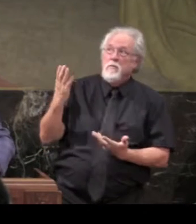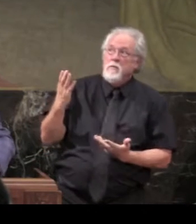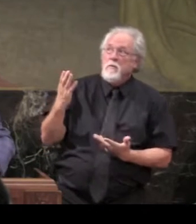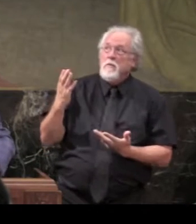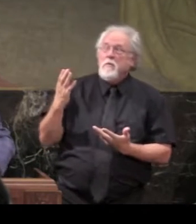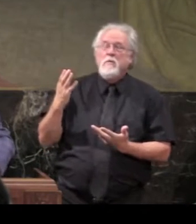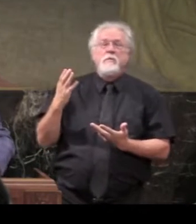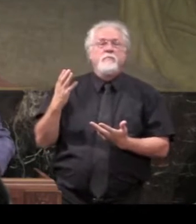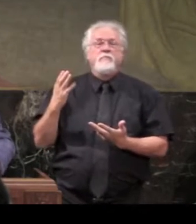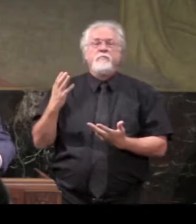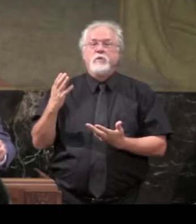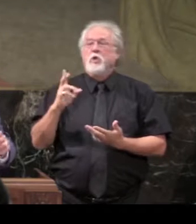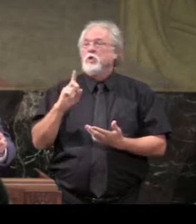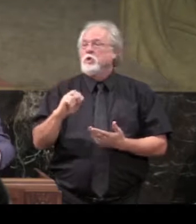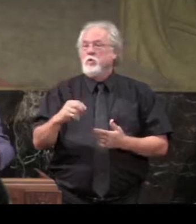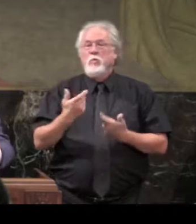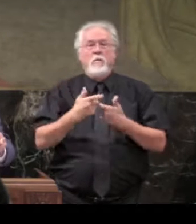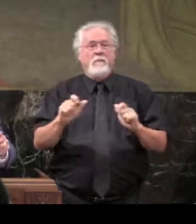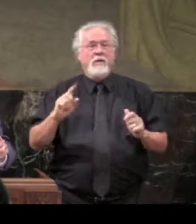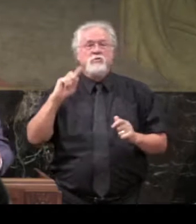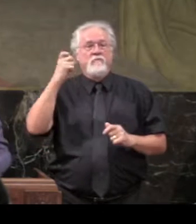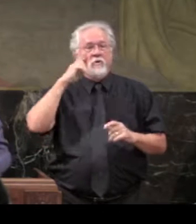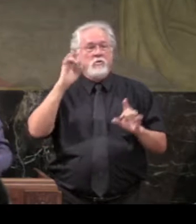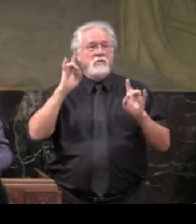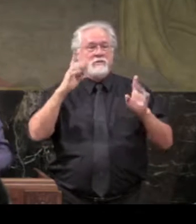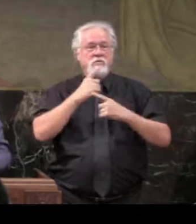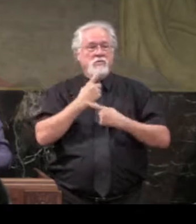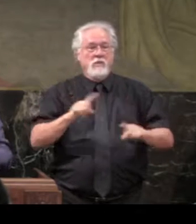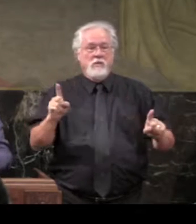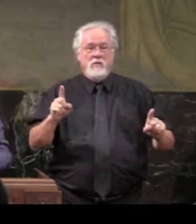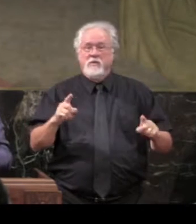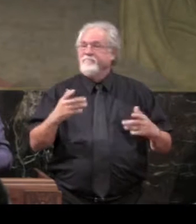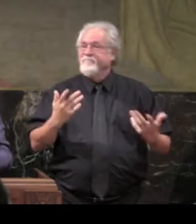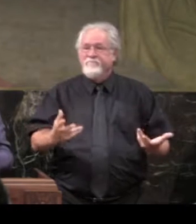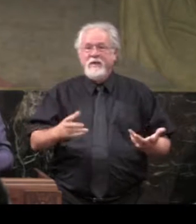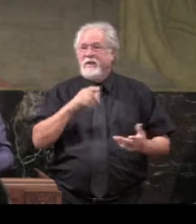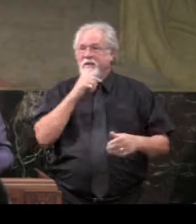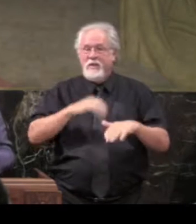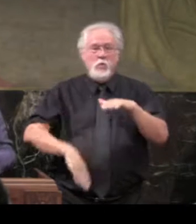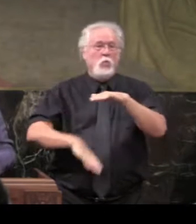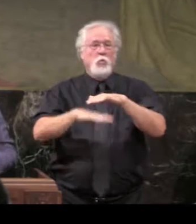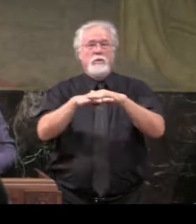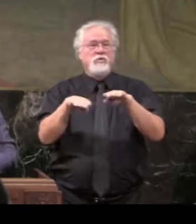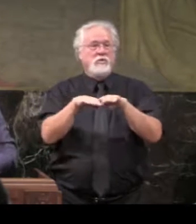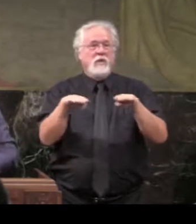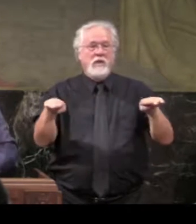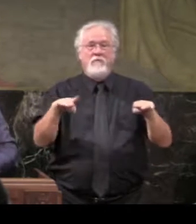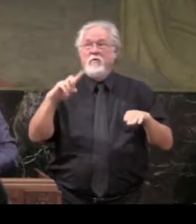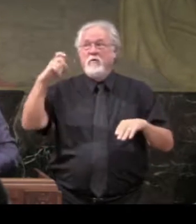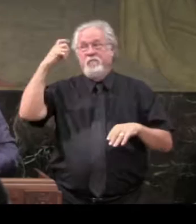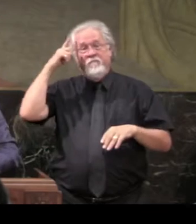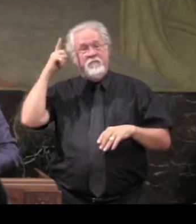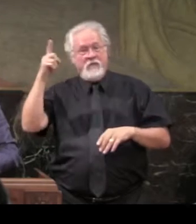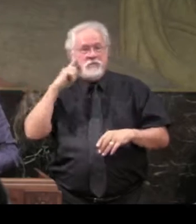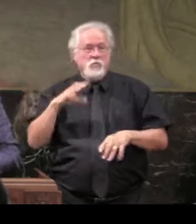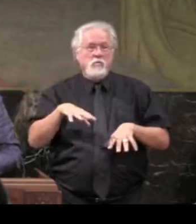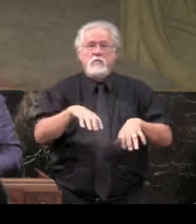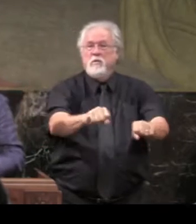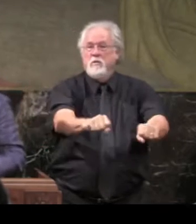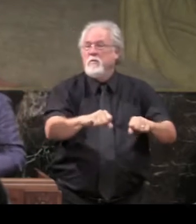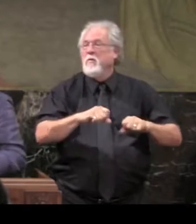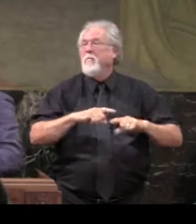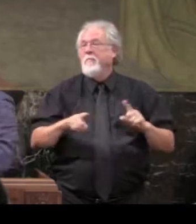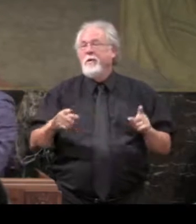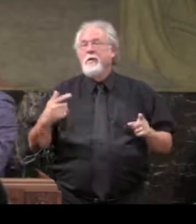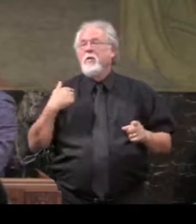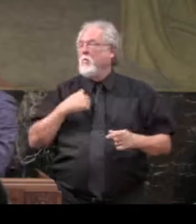case to do a major federal disaster declaration. It just didn't reach the level that the federal government will step in. And so